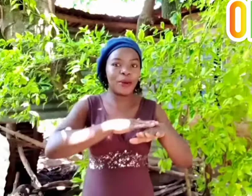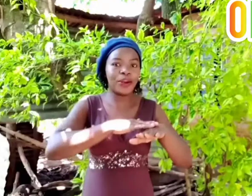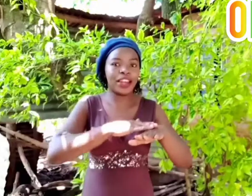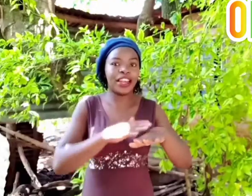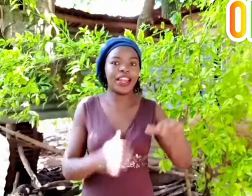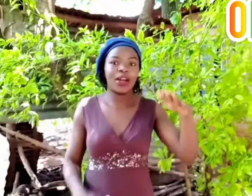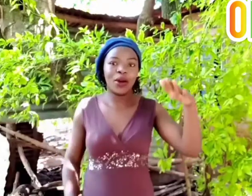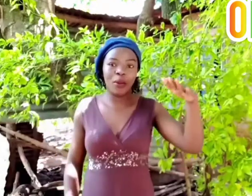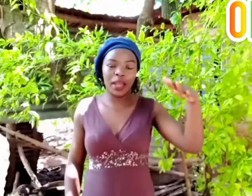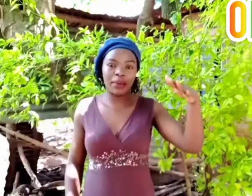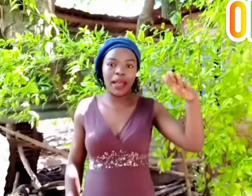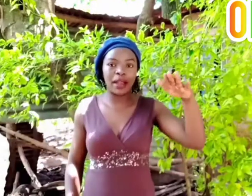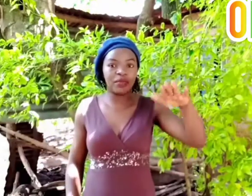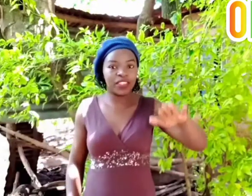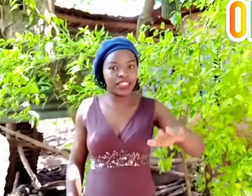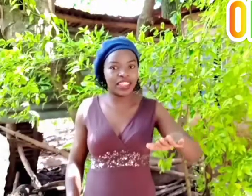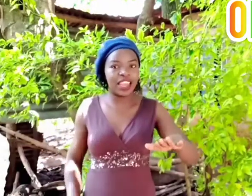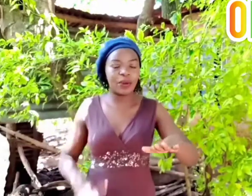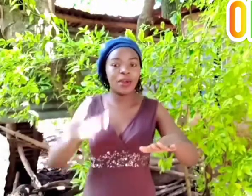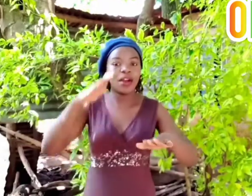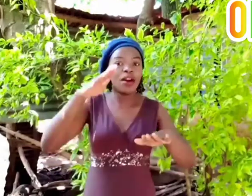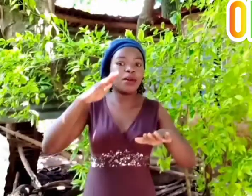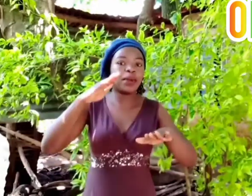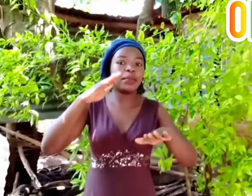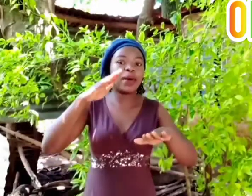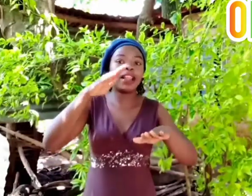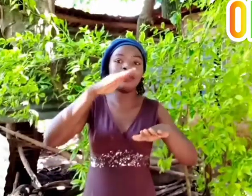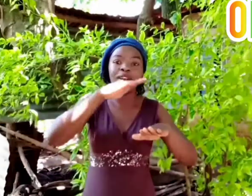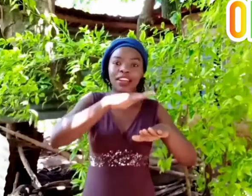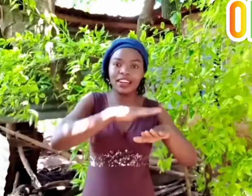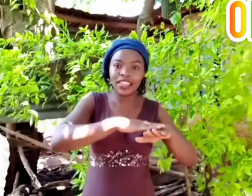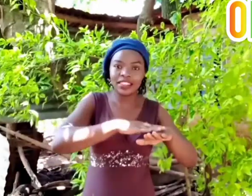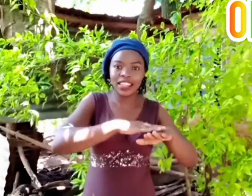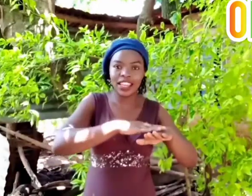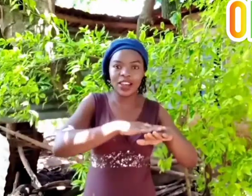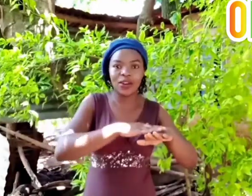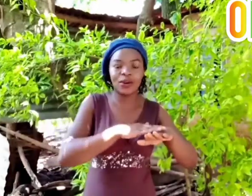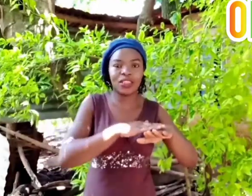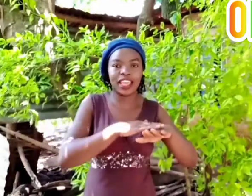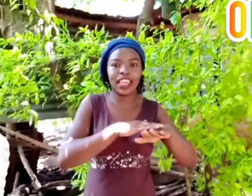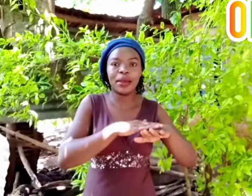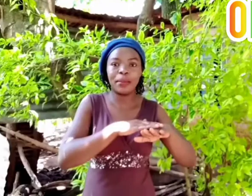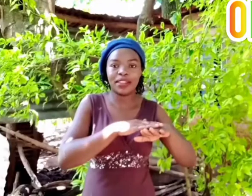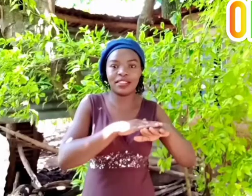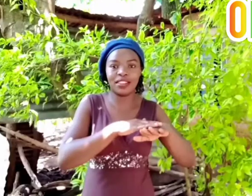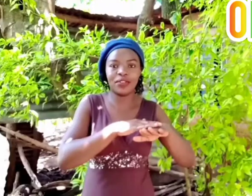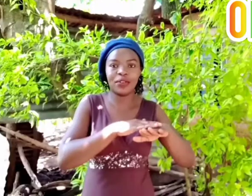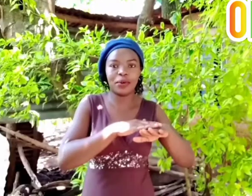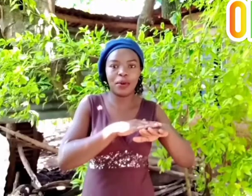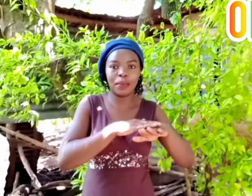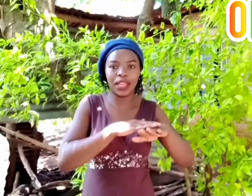On. Open palm facing down. Open palm resting on the passive open